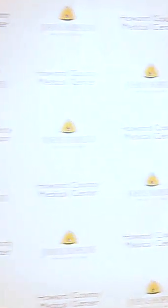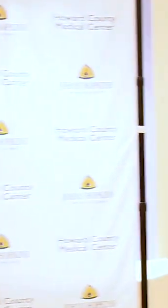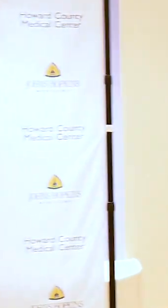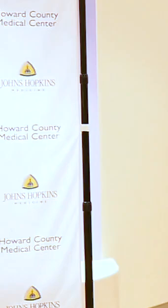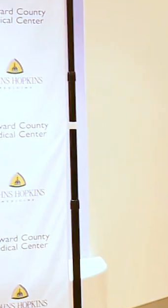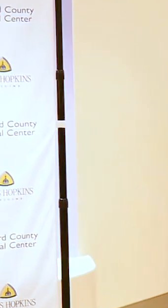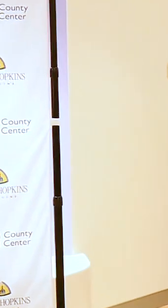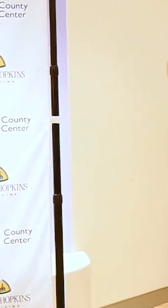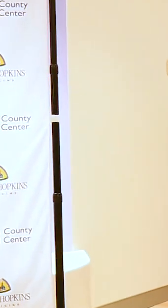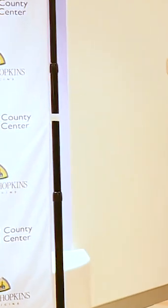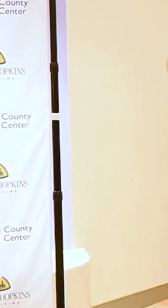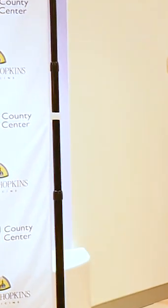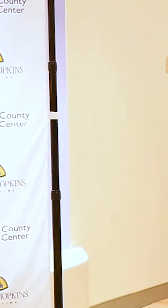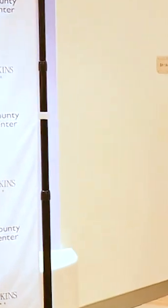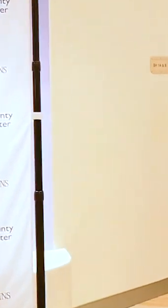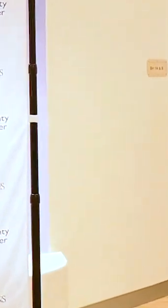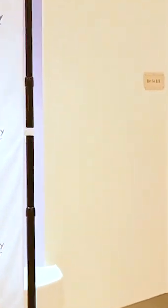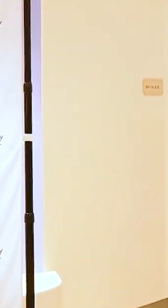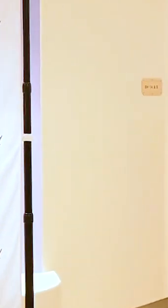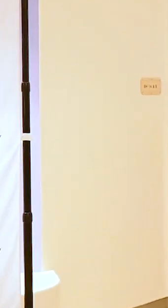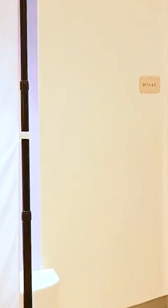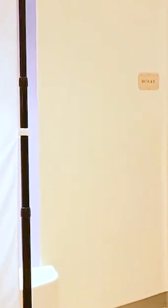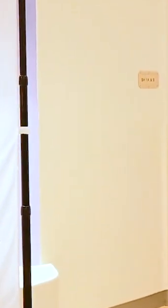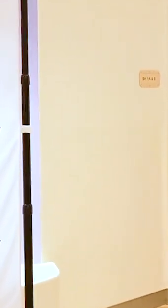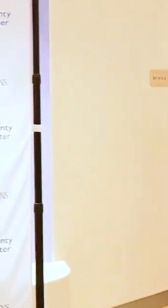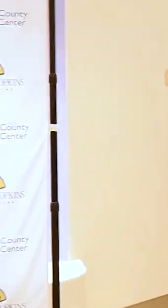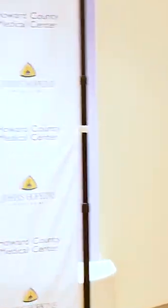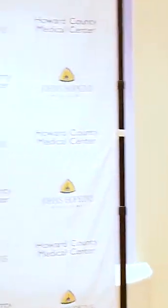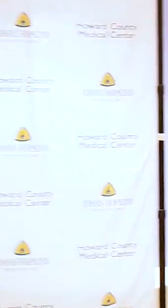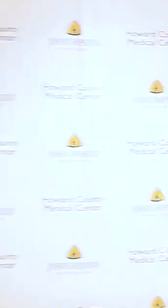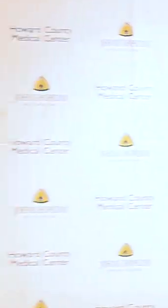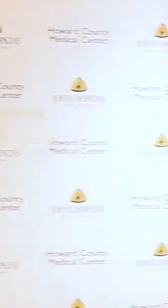Now I'll take Dr. Tom Ball, our county executive.